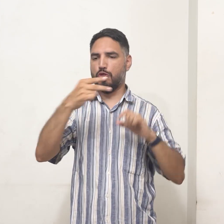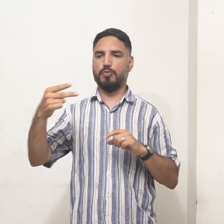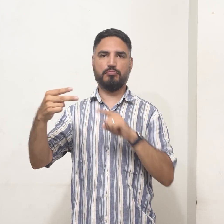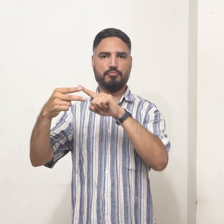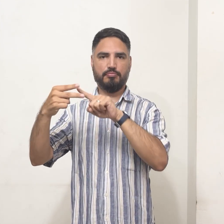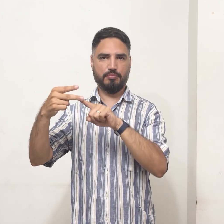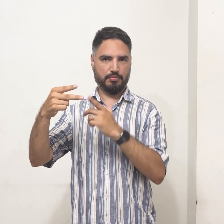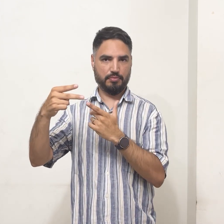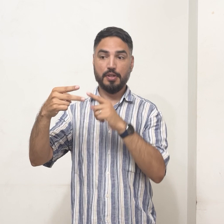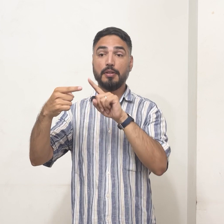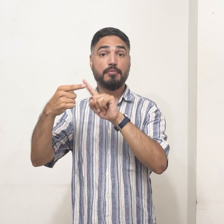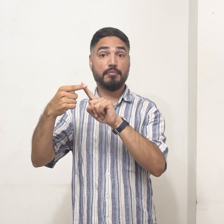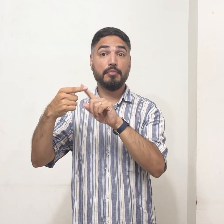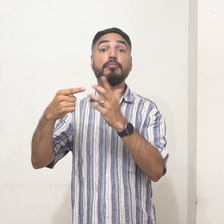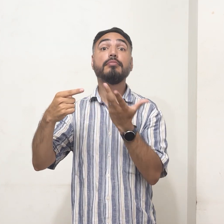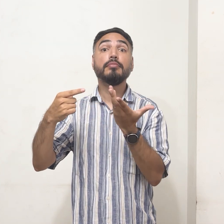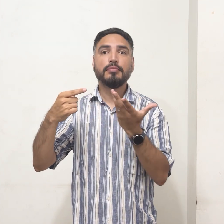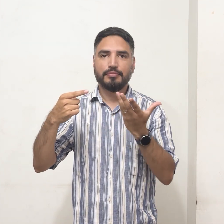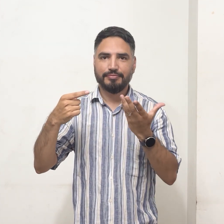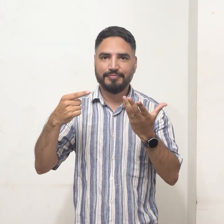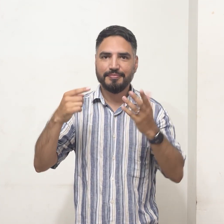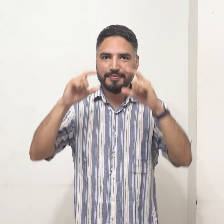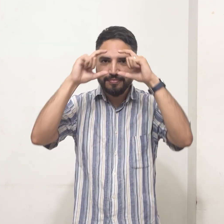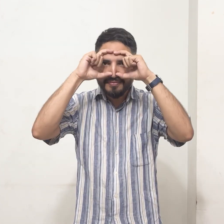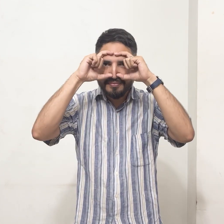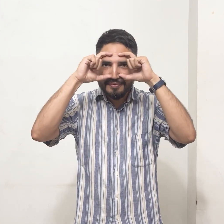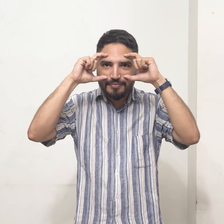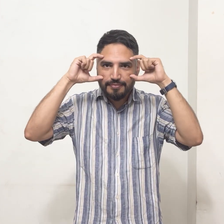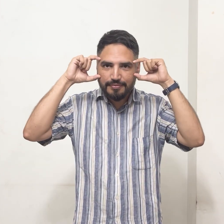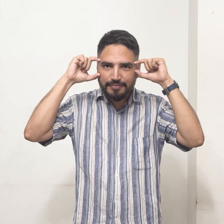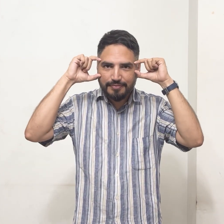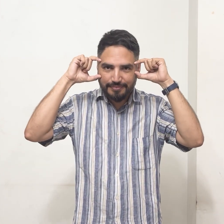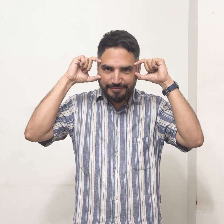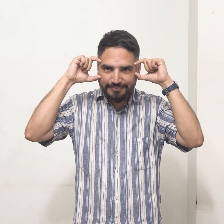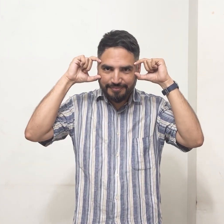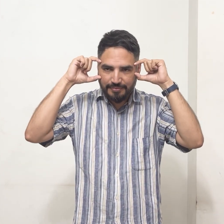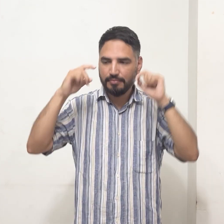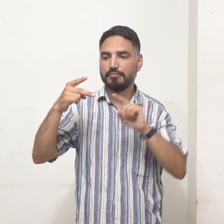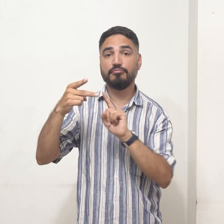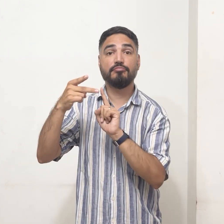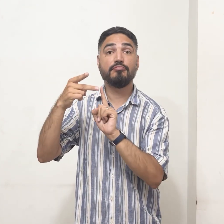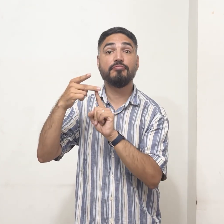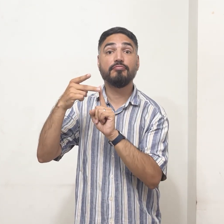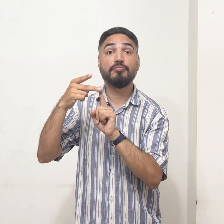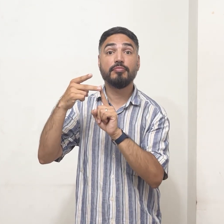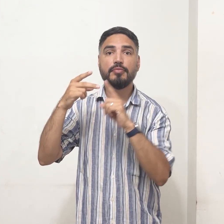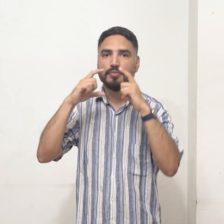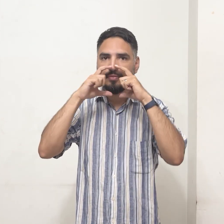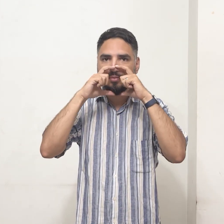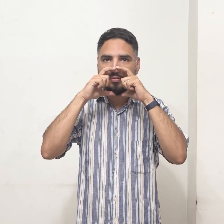into two parts. The first one is the eyebrows and the eyes. The second is the nose and the